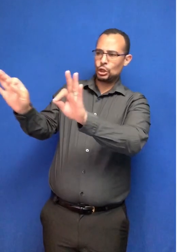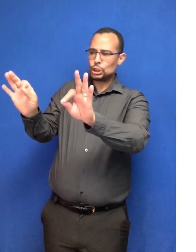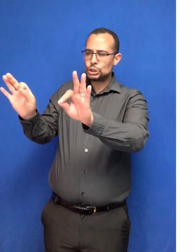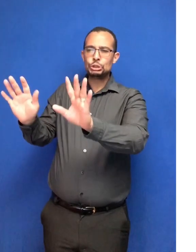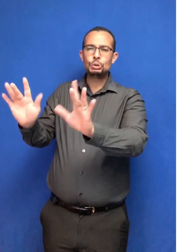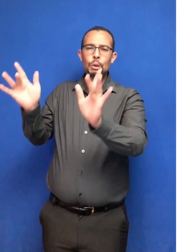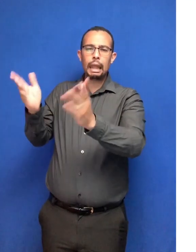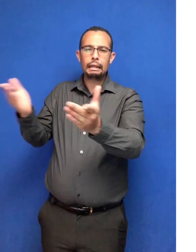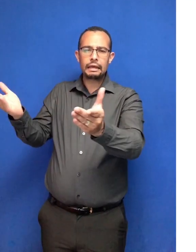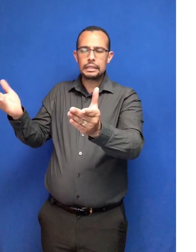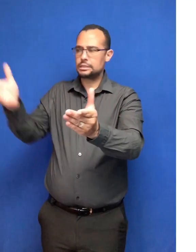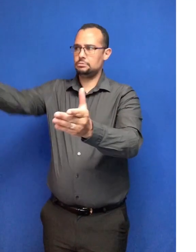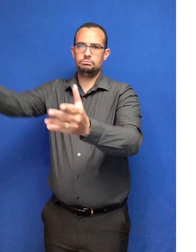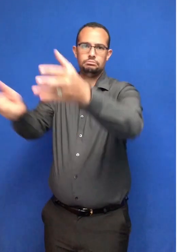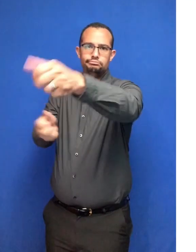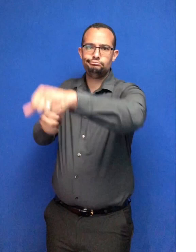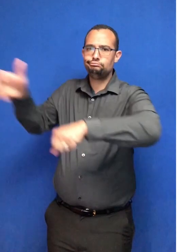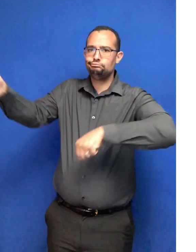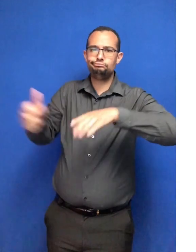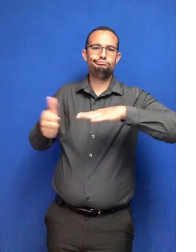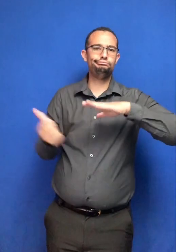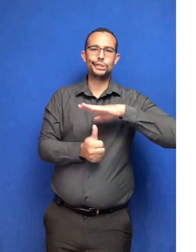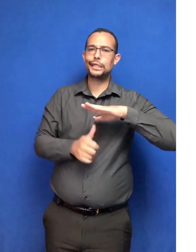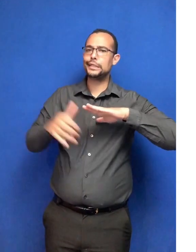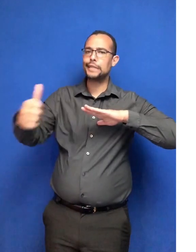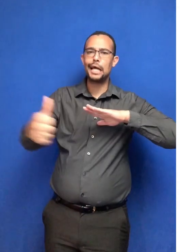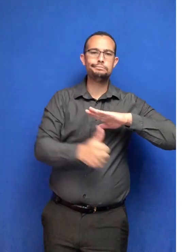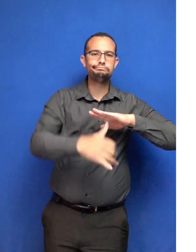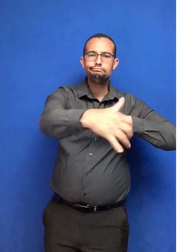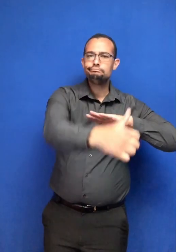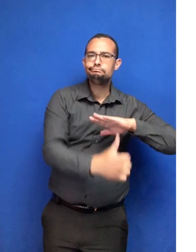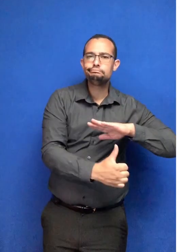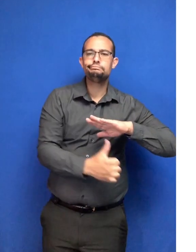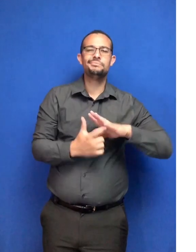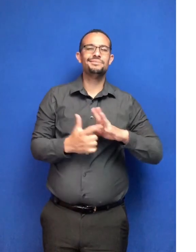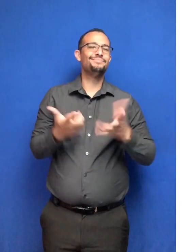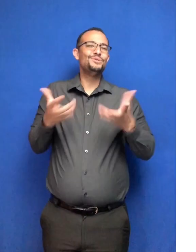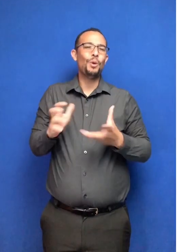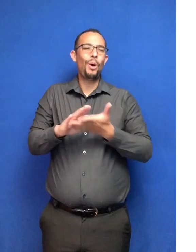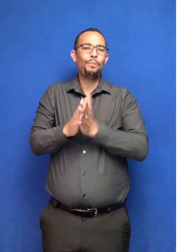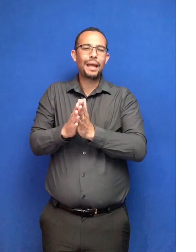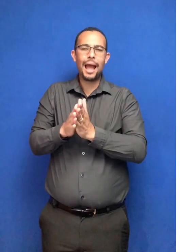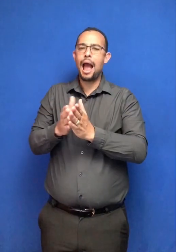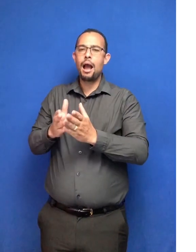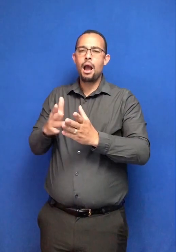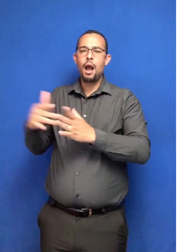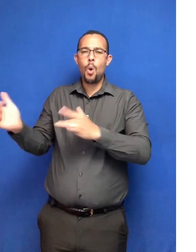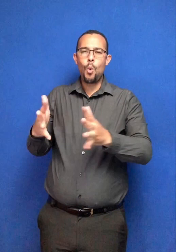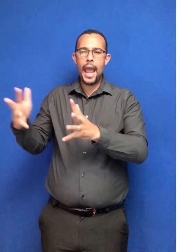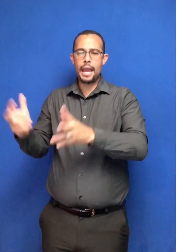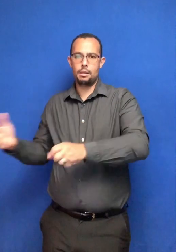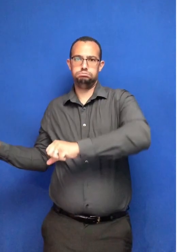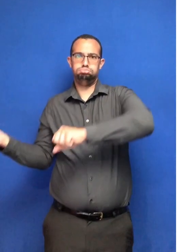The purpose of doing this is to avoid having any airborne projectiles outside. So if you have some lawn chairs and other